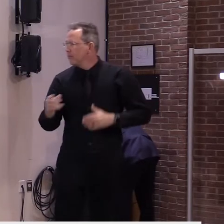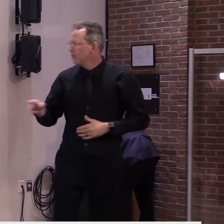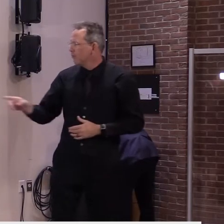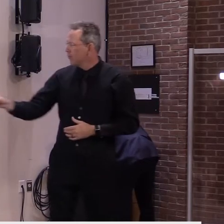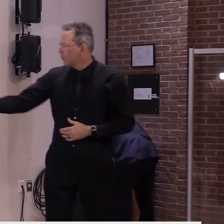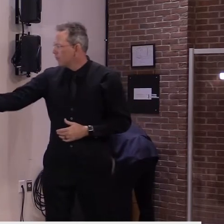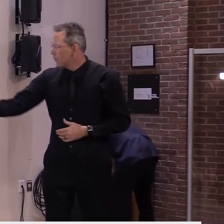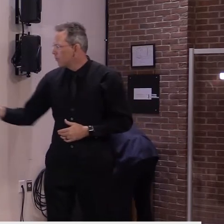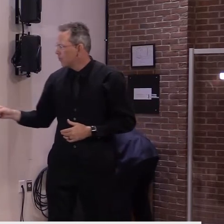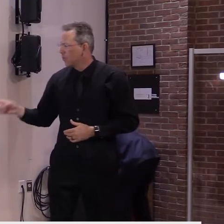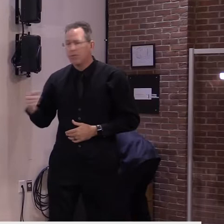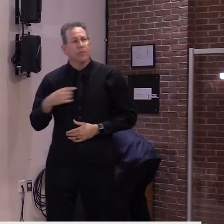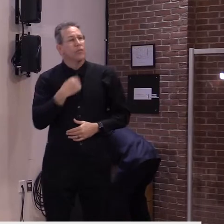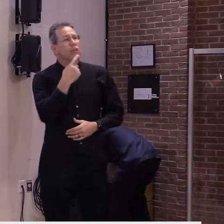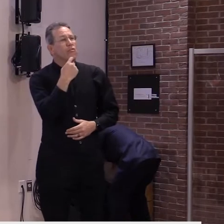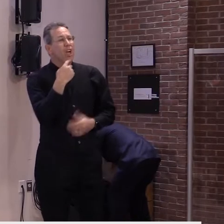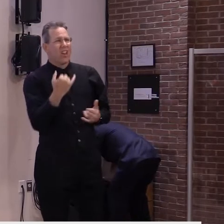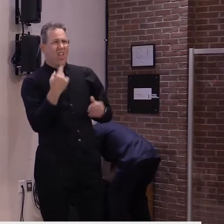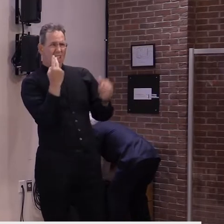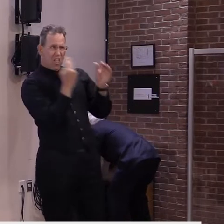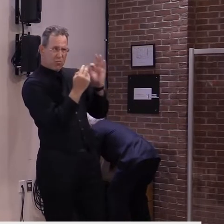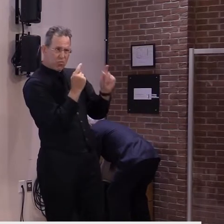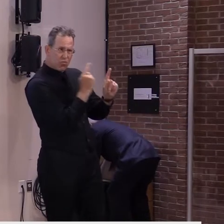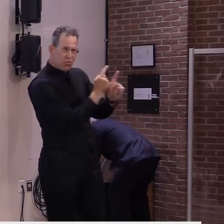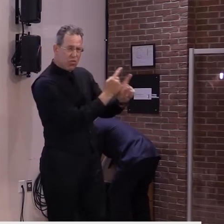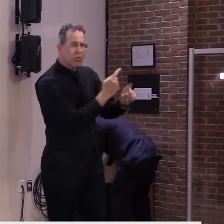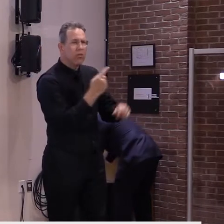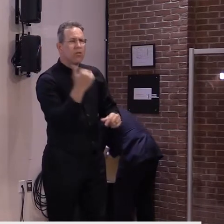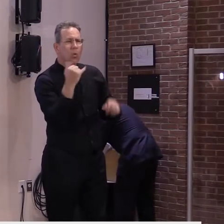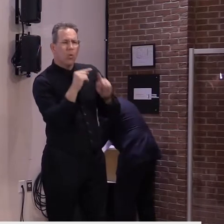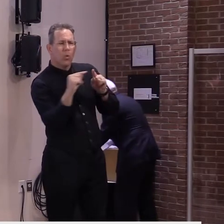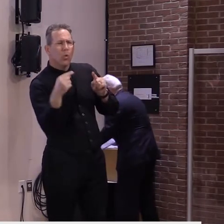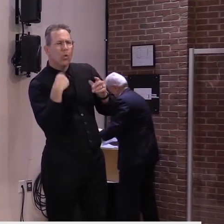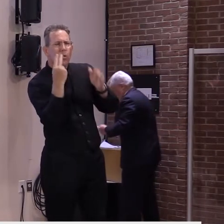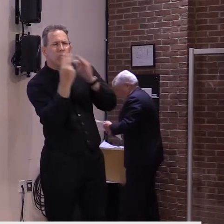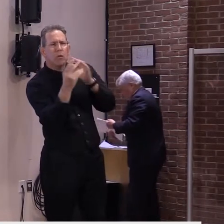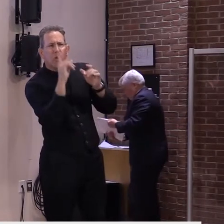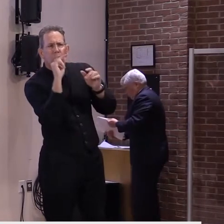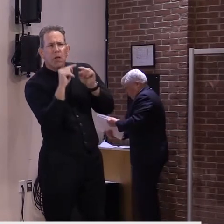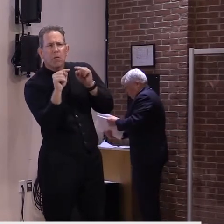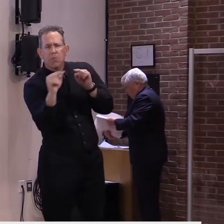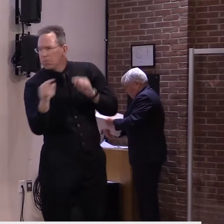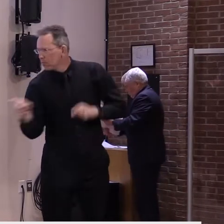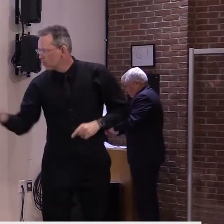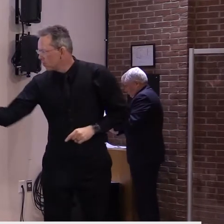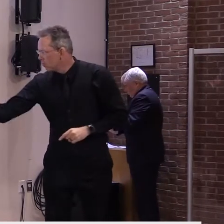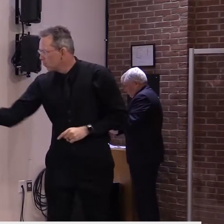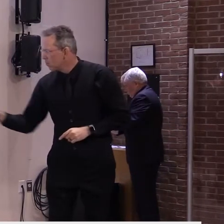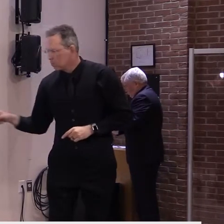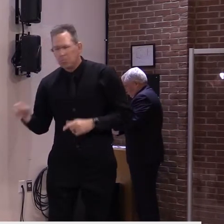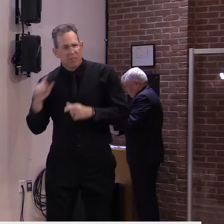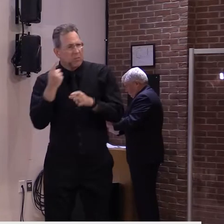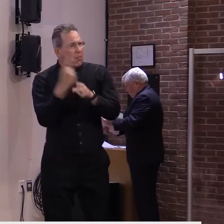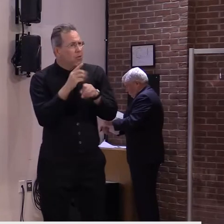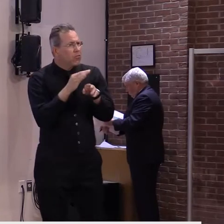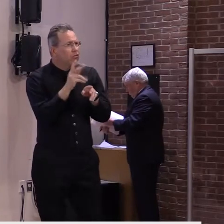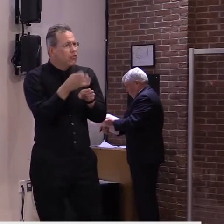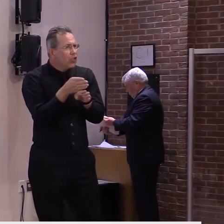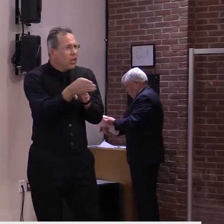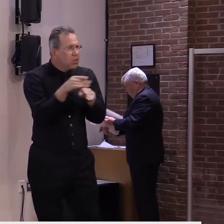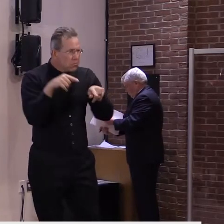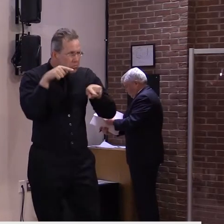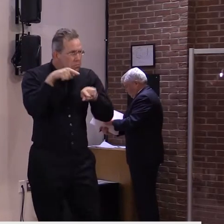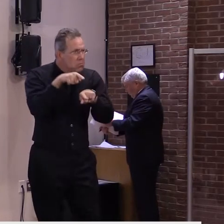and that our updated modeling anticipates that these favorable case trends will continue into the foreseeable future. But